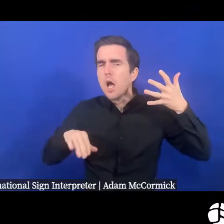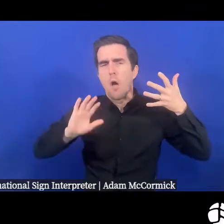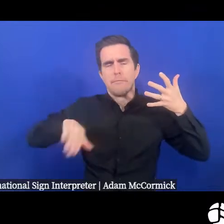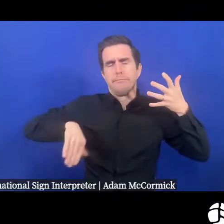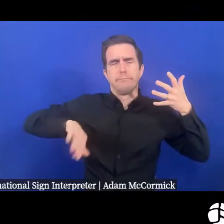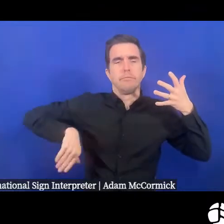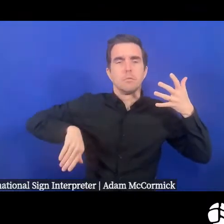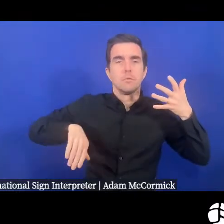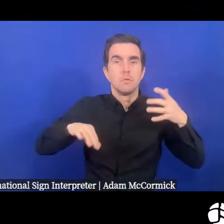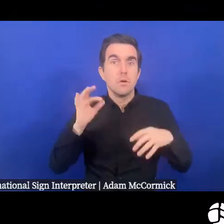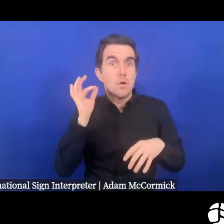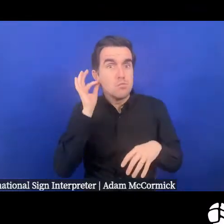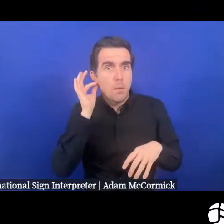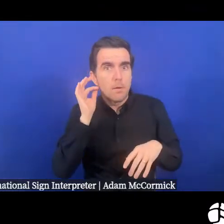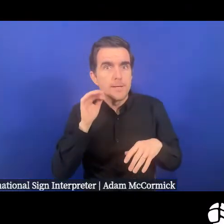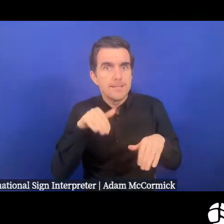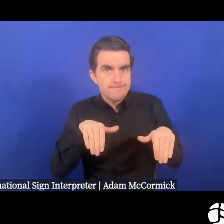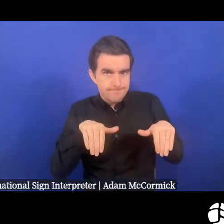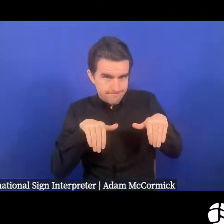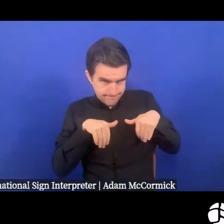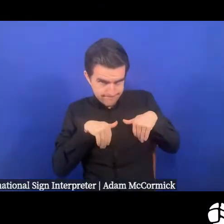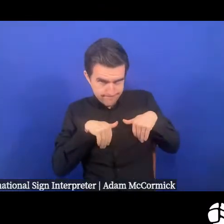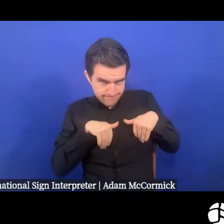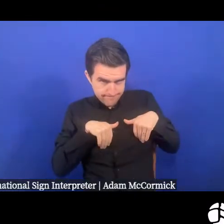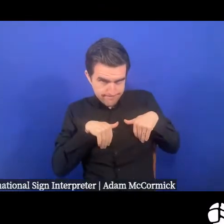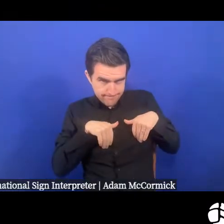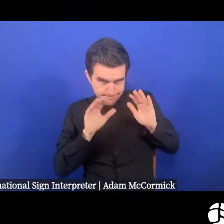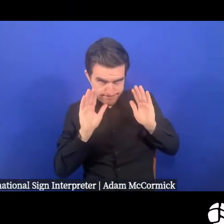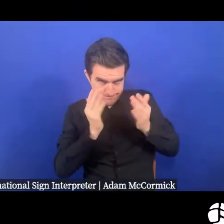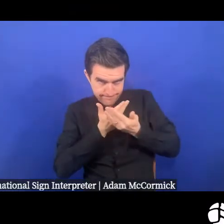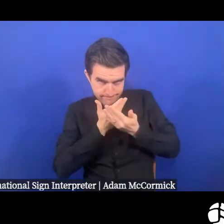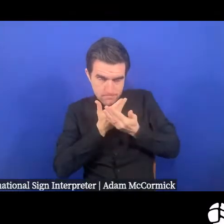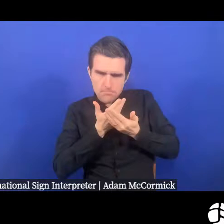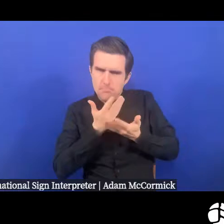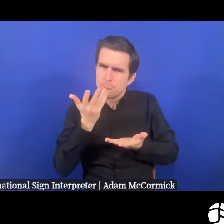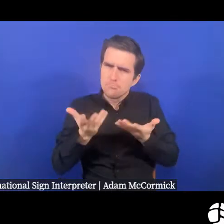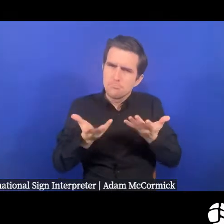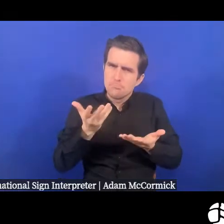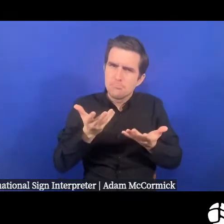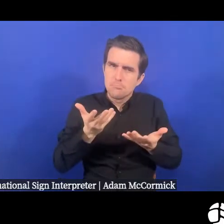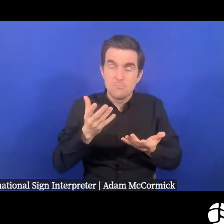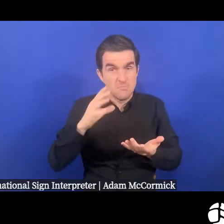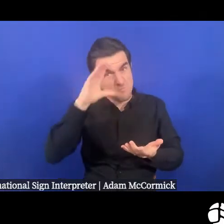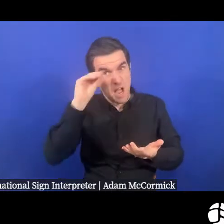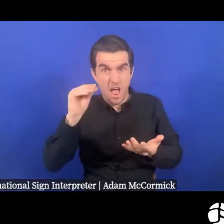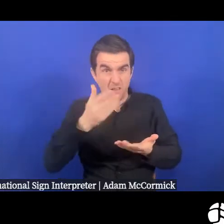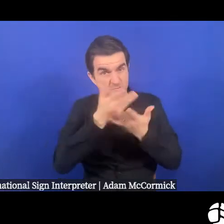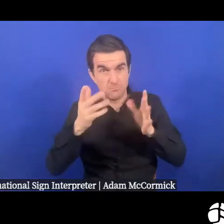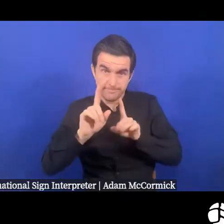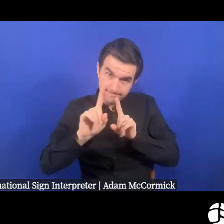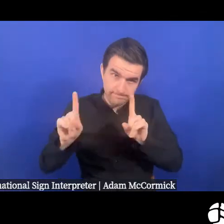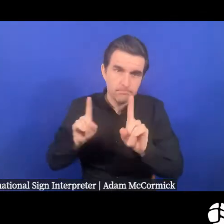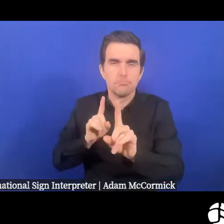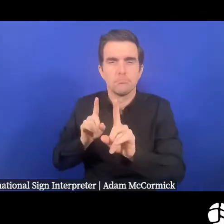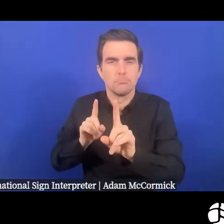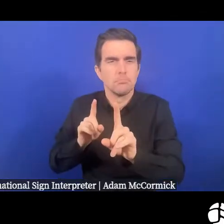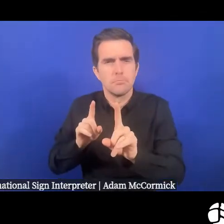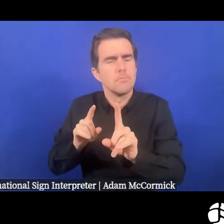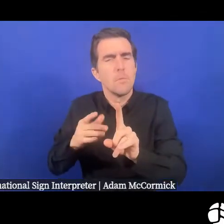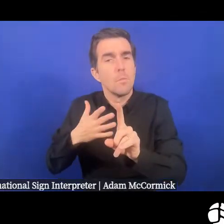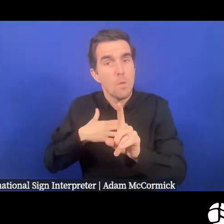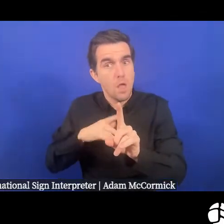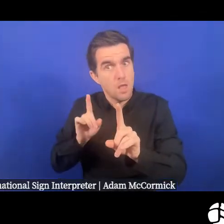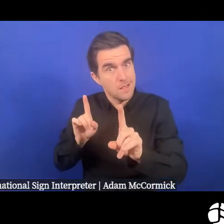all. And then even where it comes to the consultants, you have a lot of the consultants for the policy,